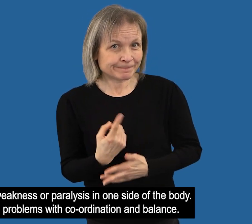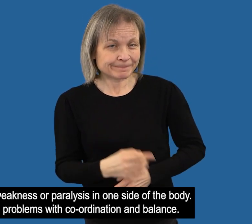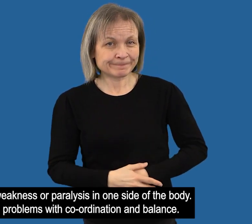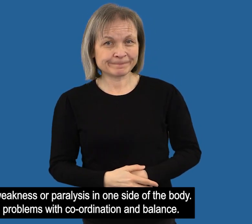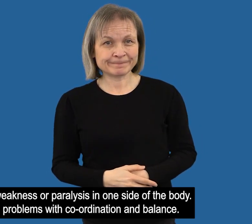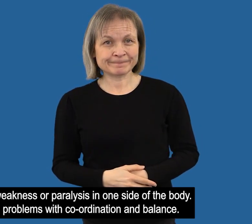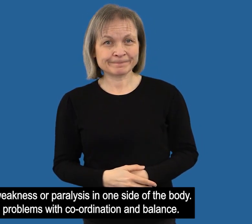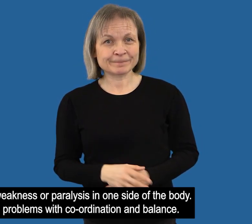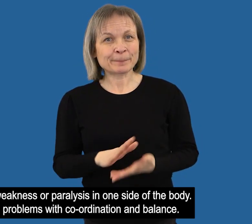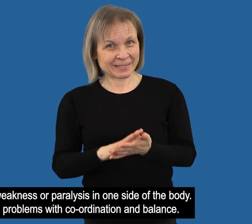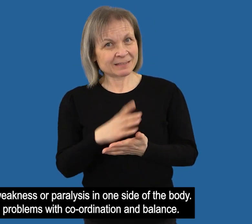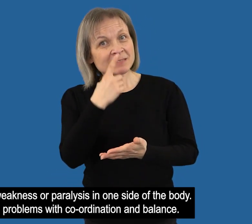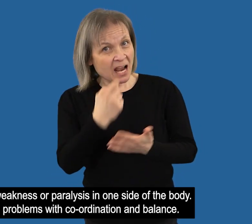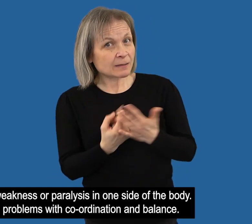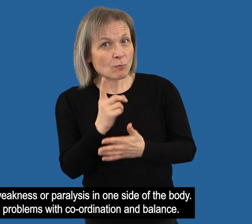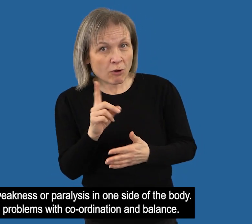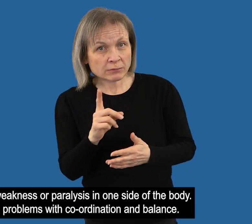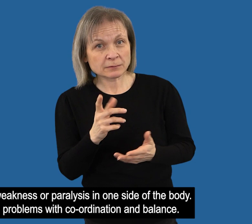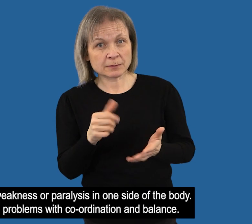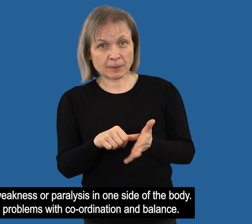problems with coordination and balance.